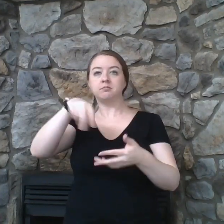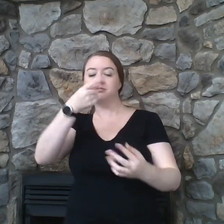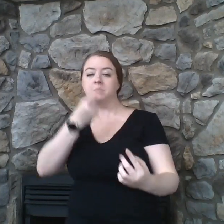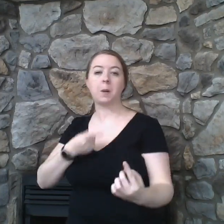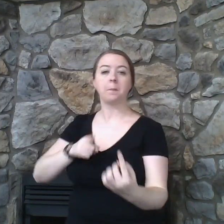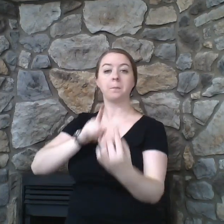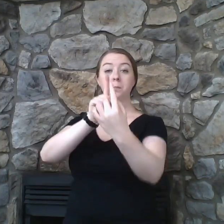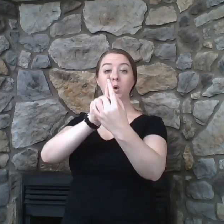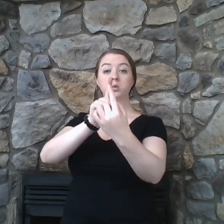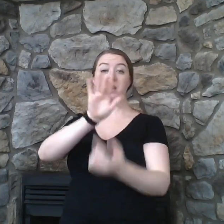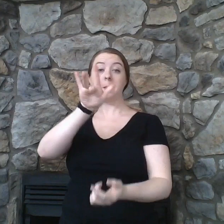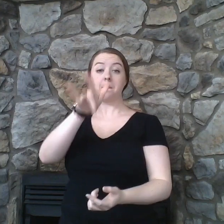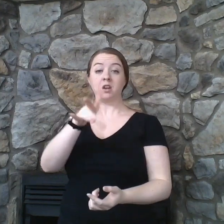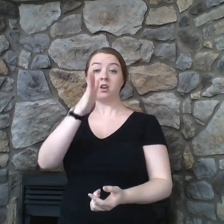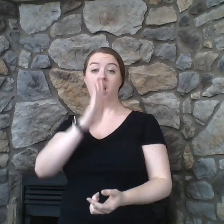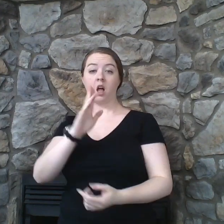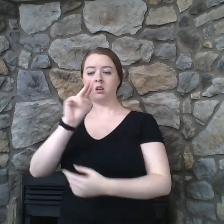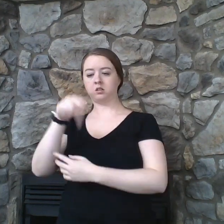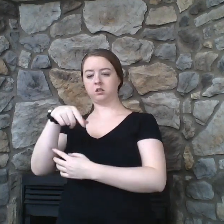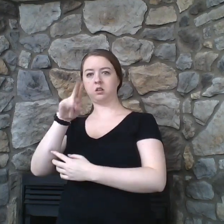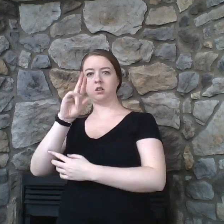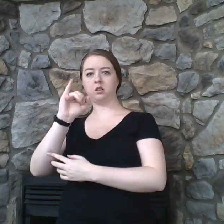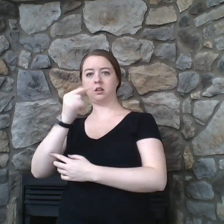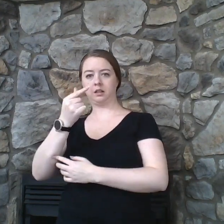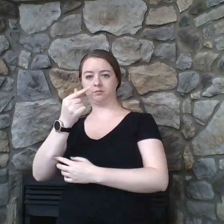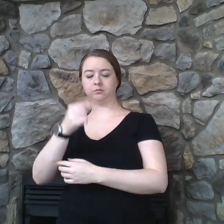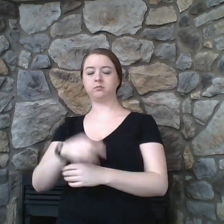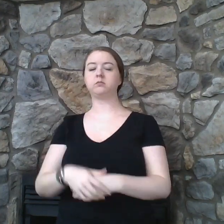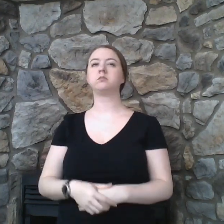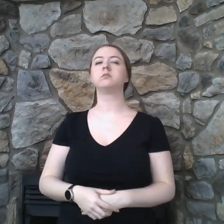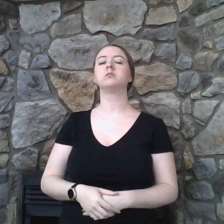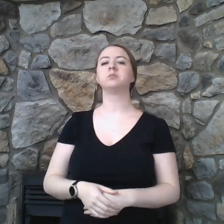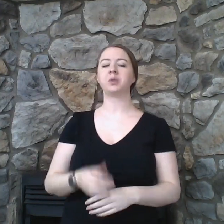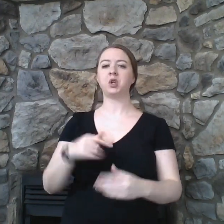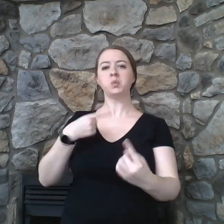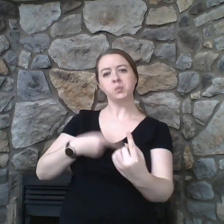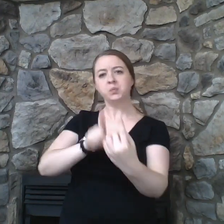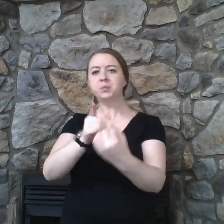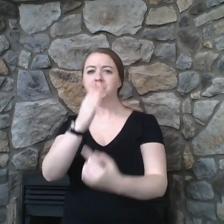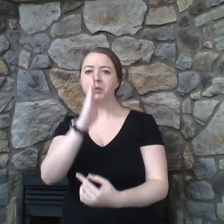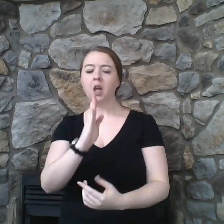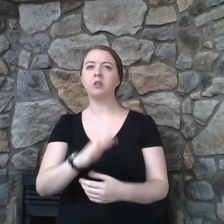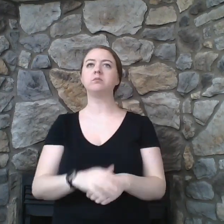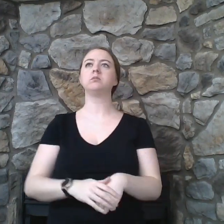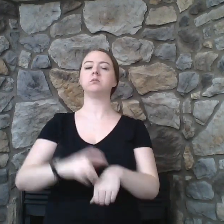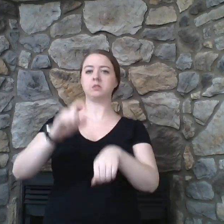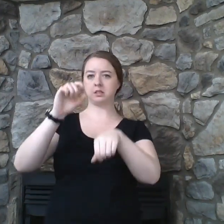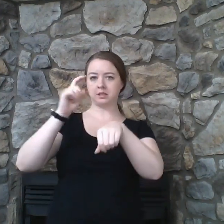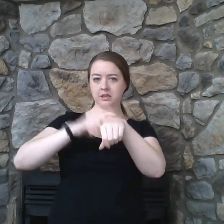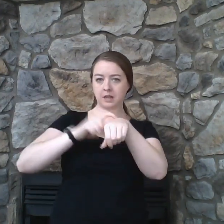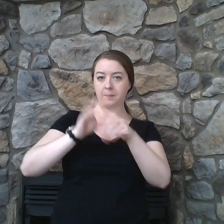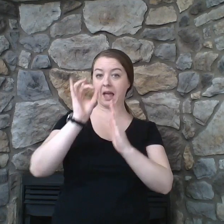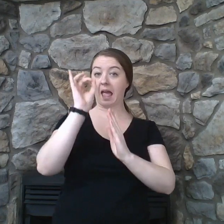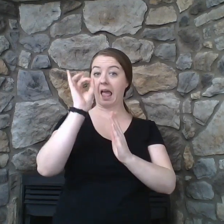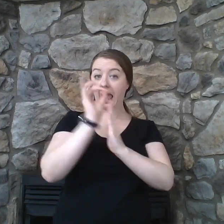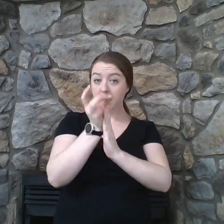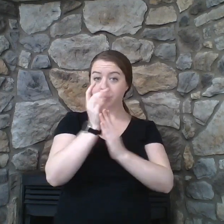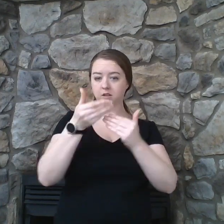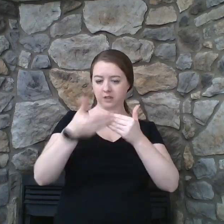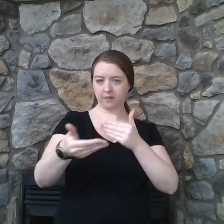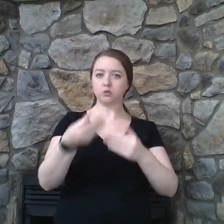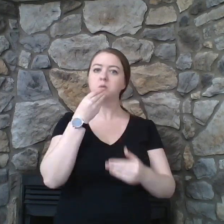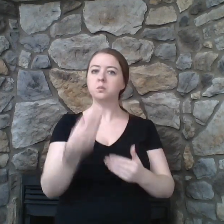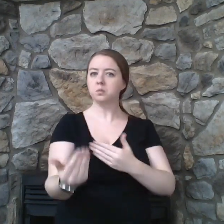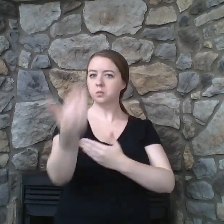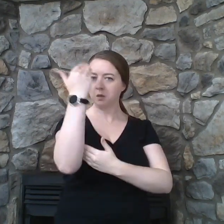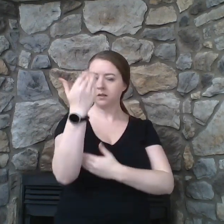Australia, and he went to the middle god King. He went to King at 8 after breakfast, saying,